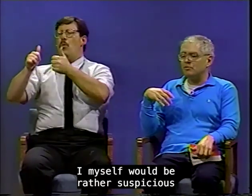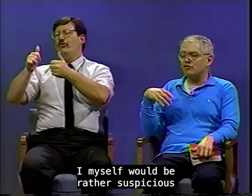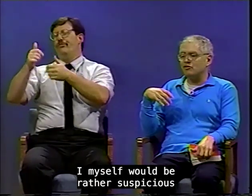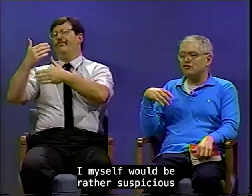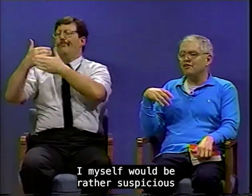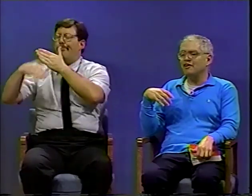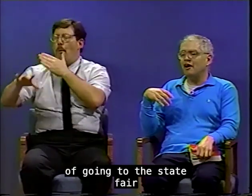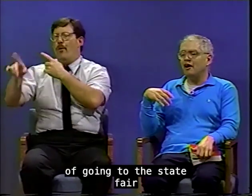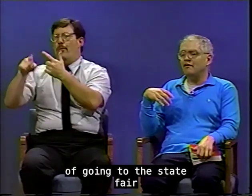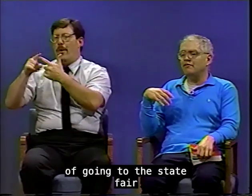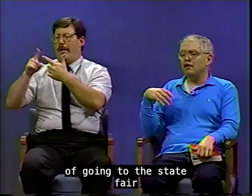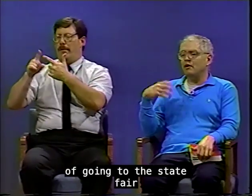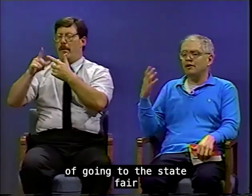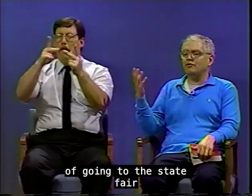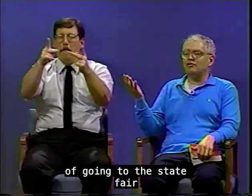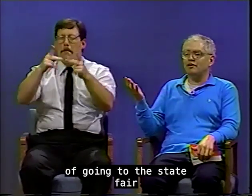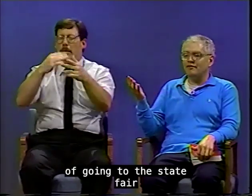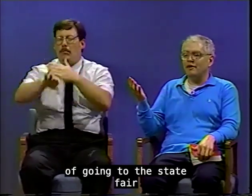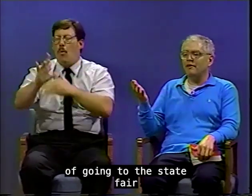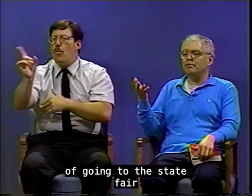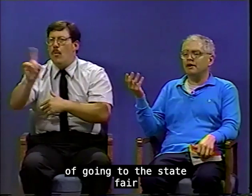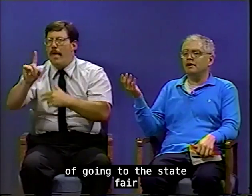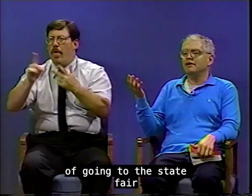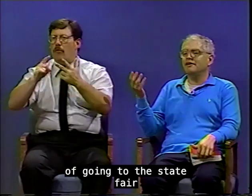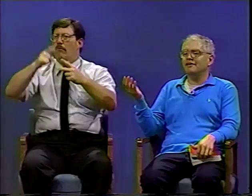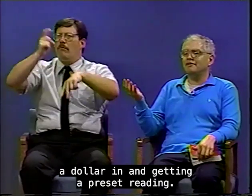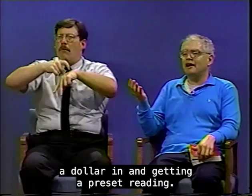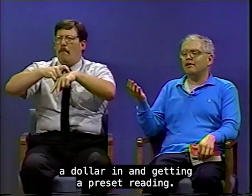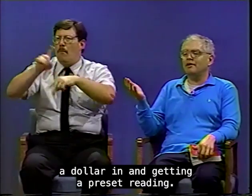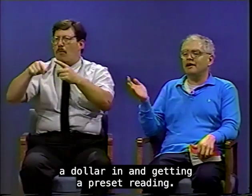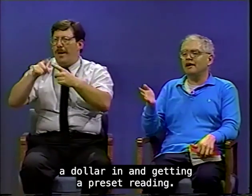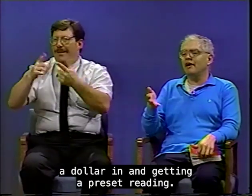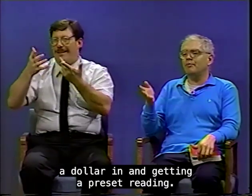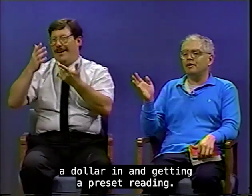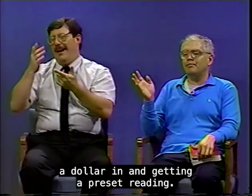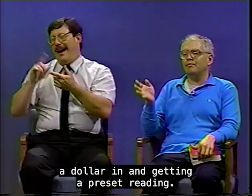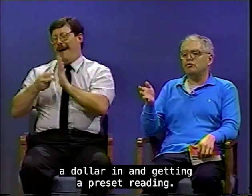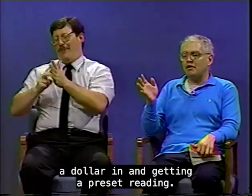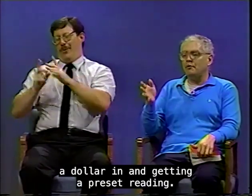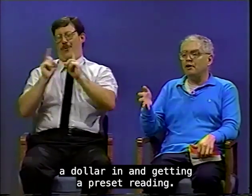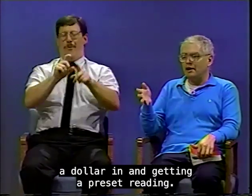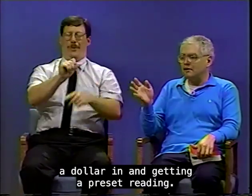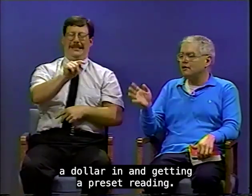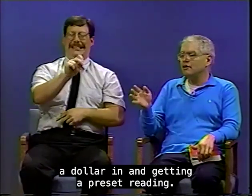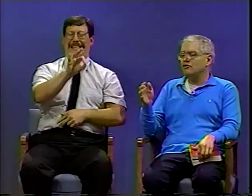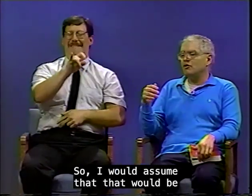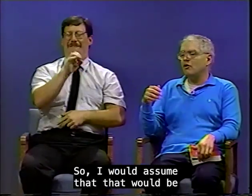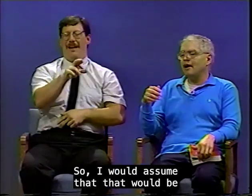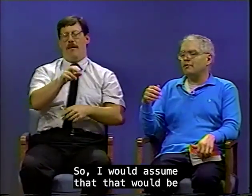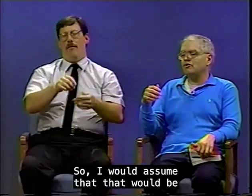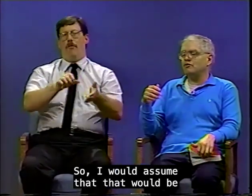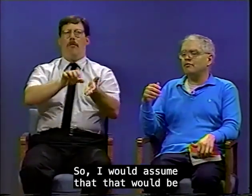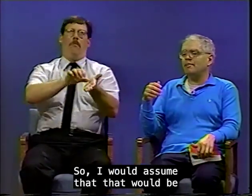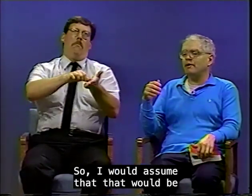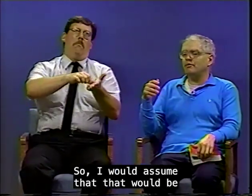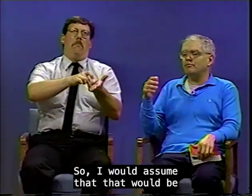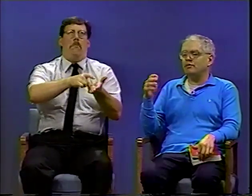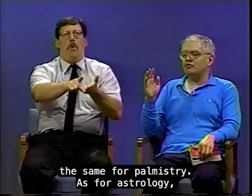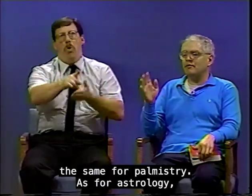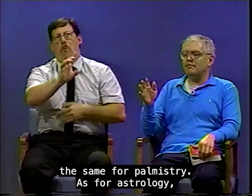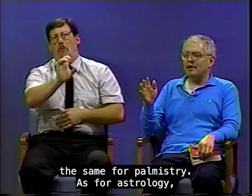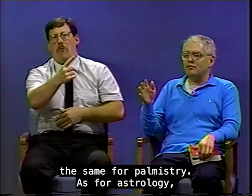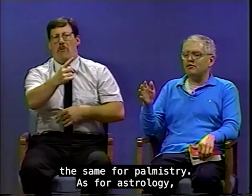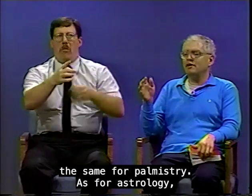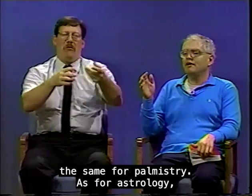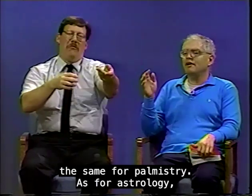rather suspicious of going to the state fair and putting, $1 in and getting a preset reading. So I would assume that that would be